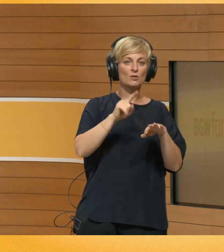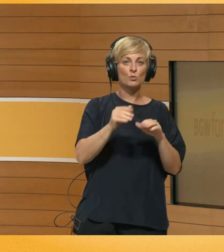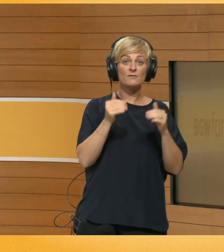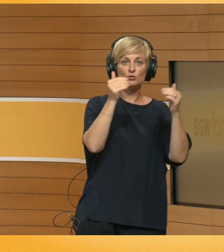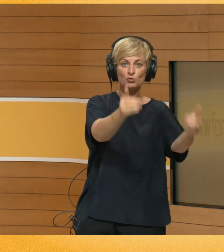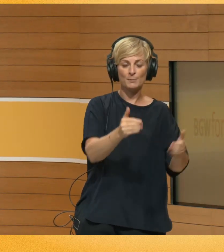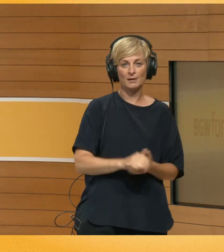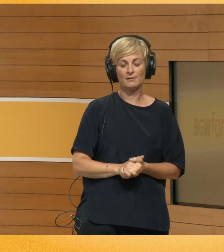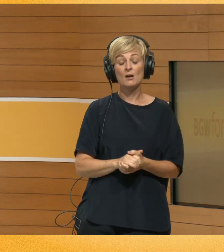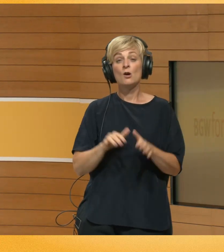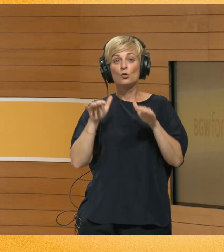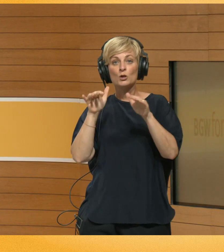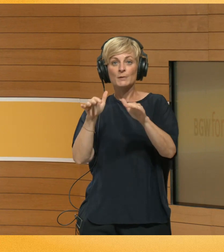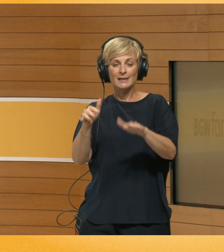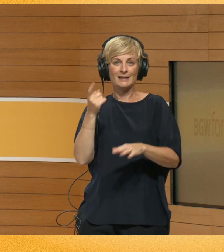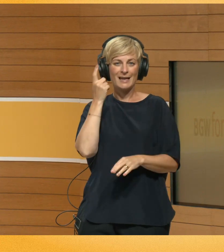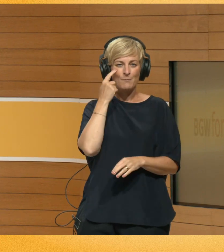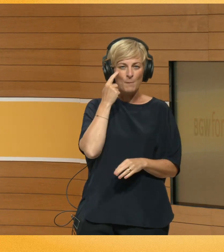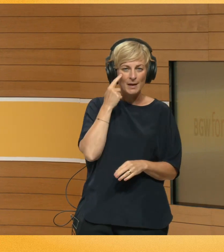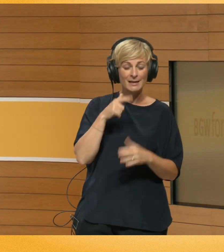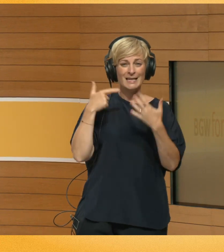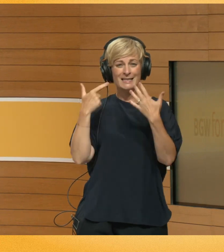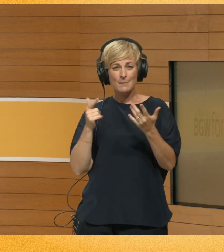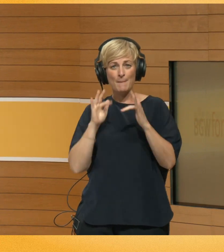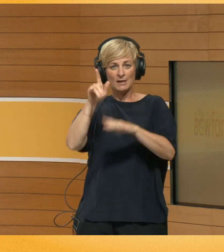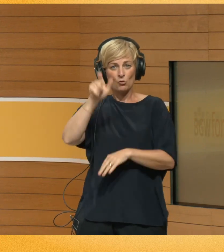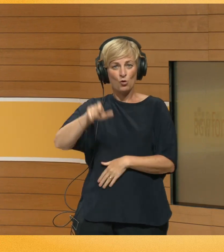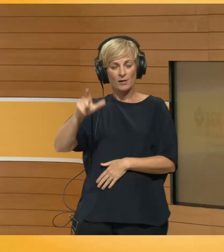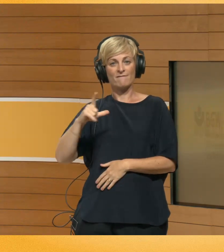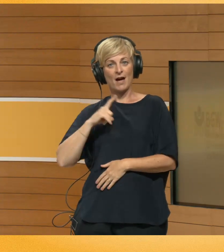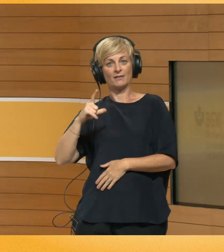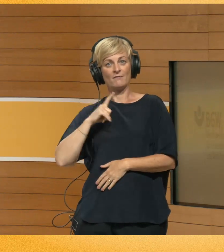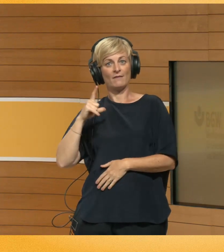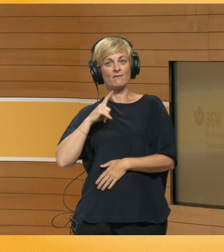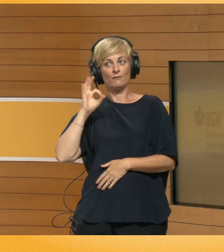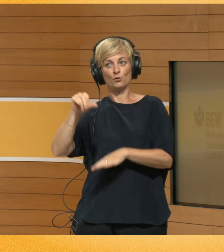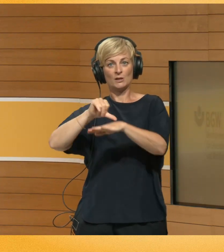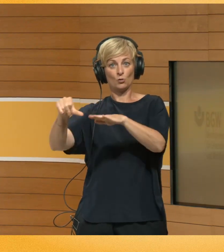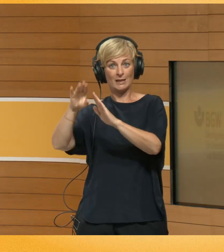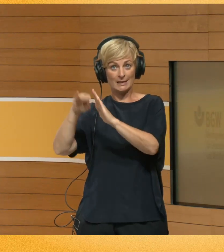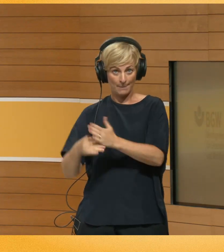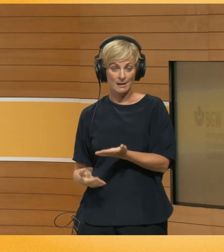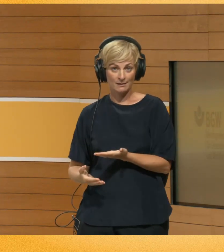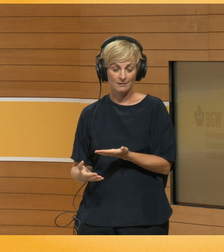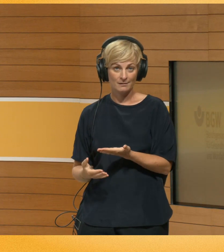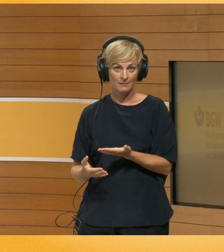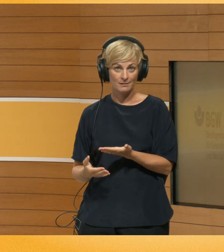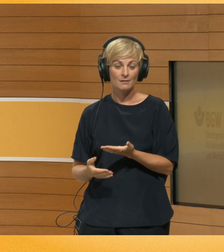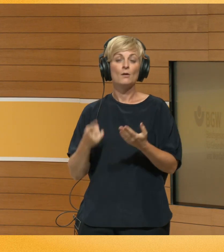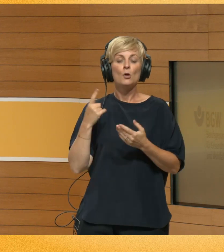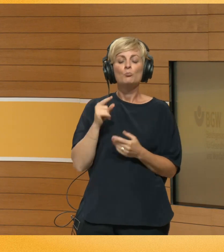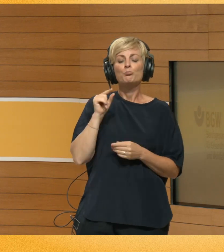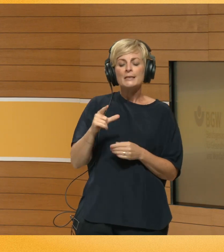elective surgeries. Now, the problem here is if you're waiting for an elective surgery, it's fine if you're waiting a couple of months. But if you're